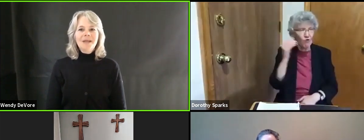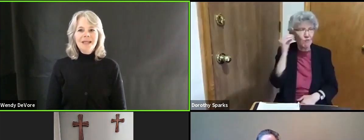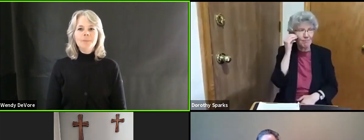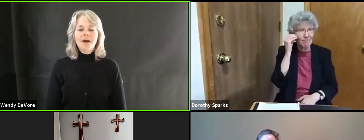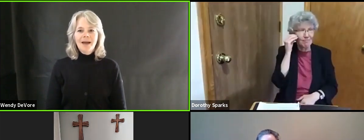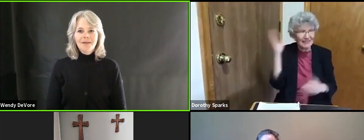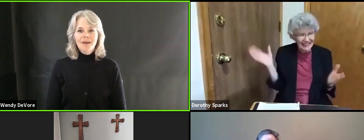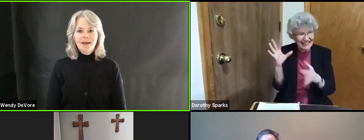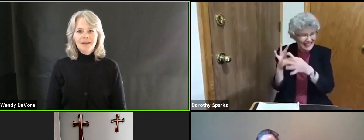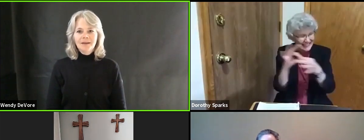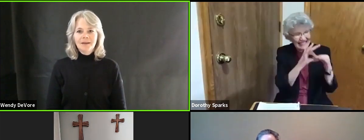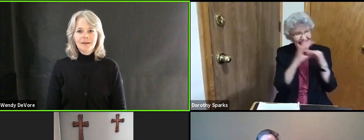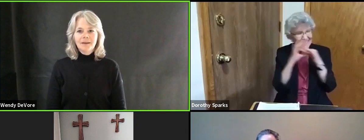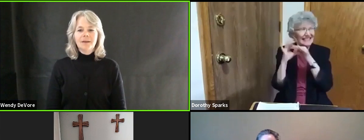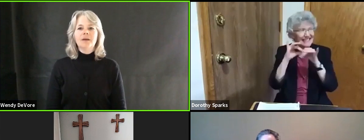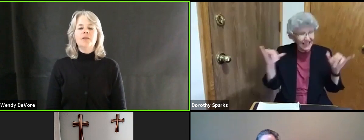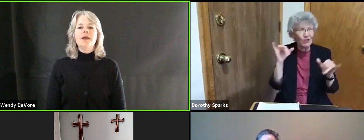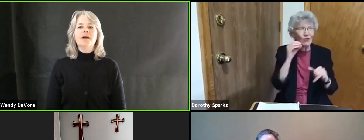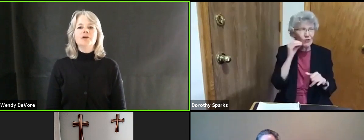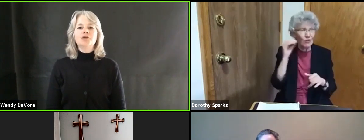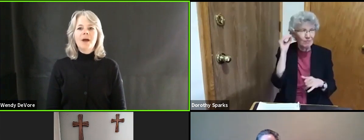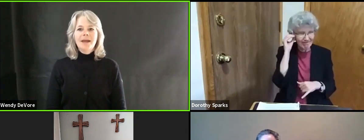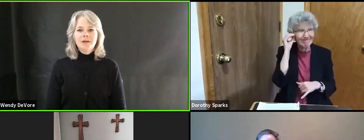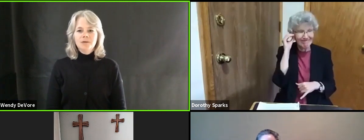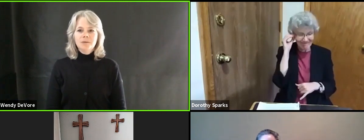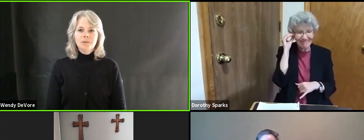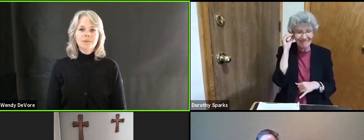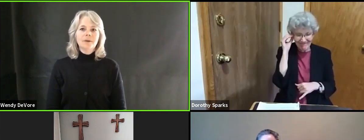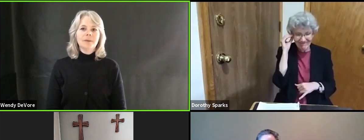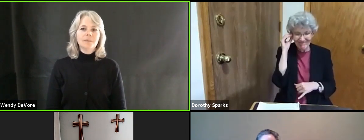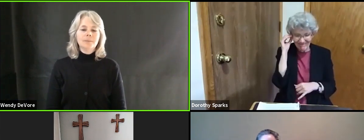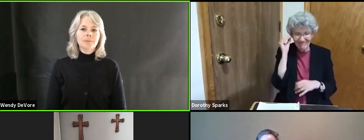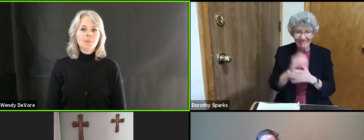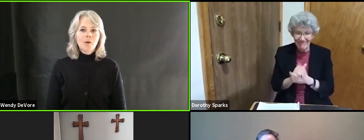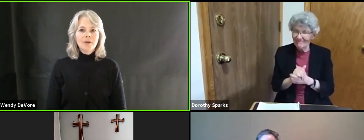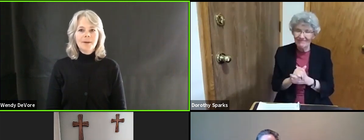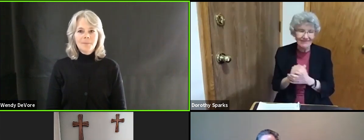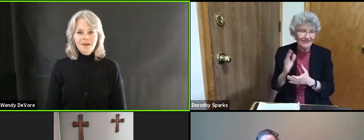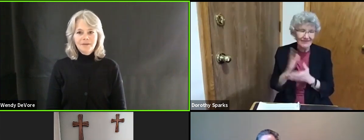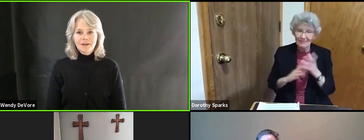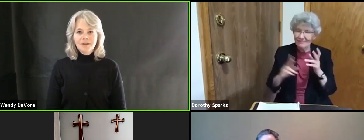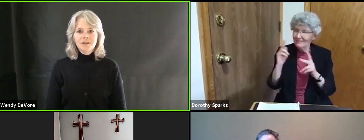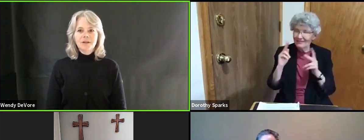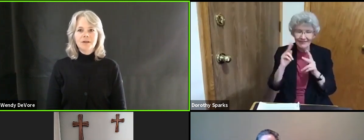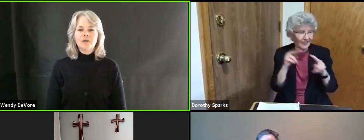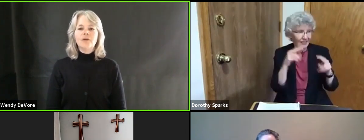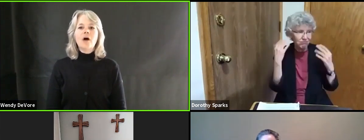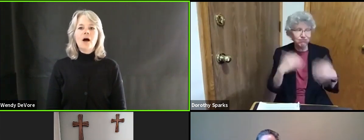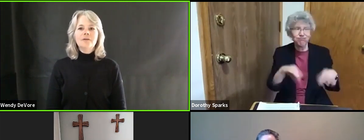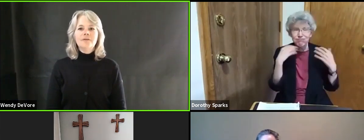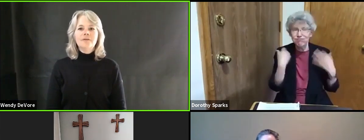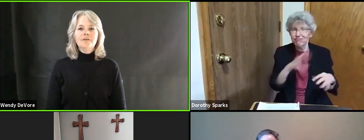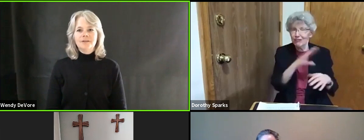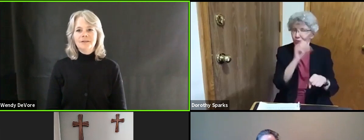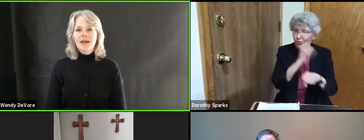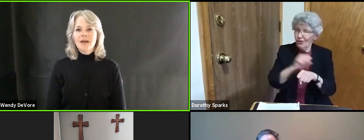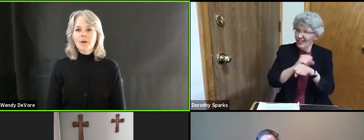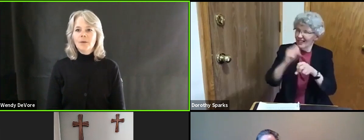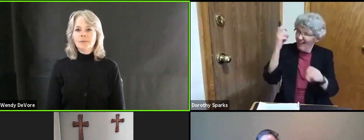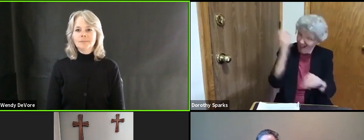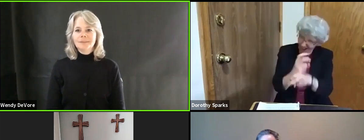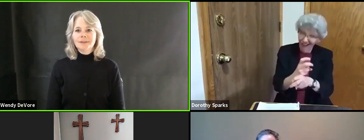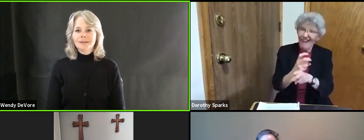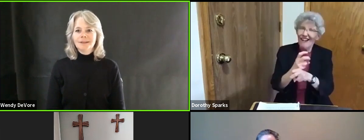what's the meaning behind that. They are trying to promote a message for all of us to